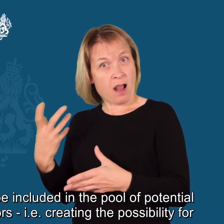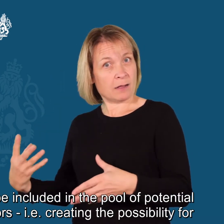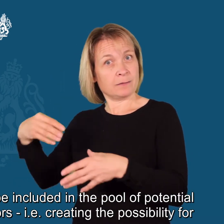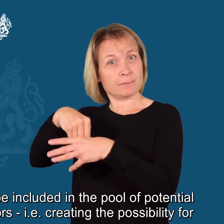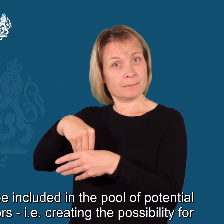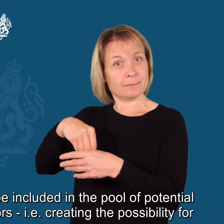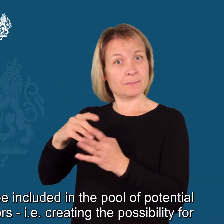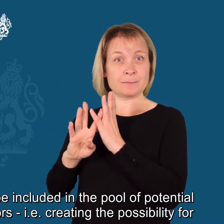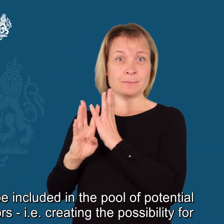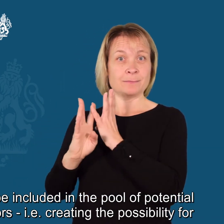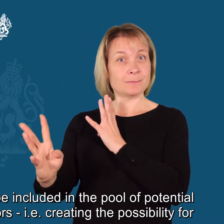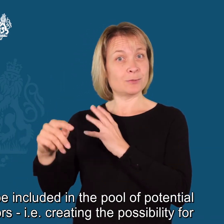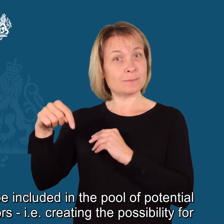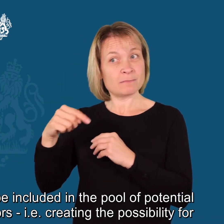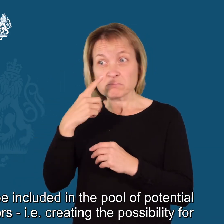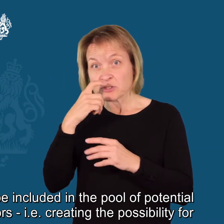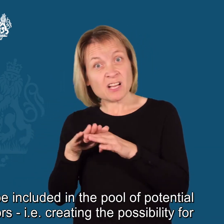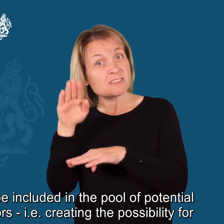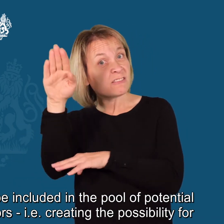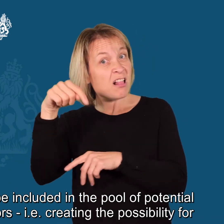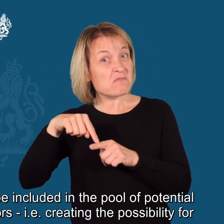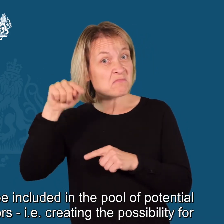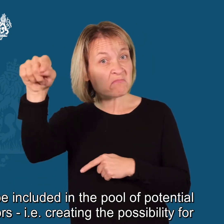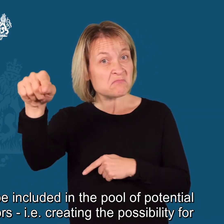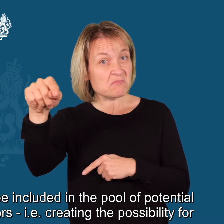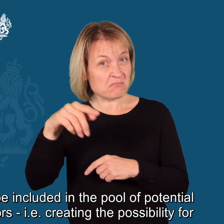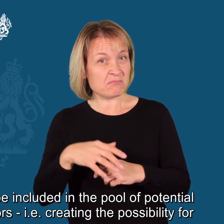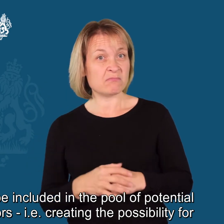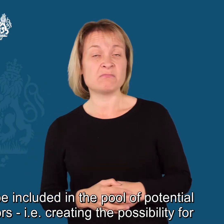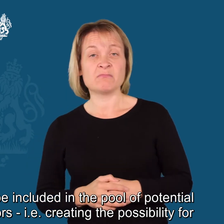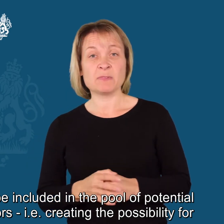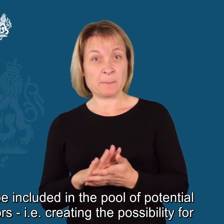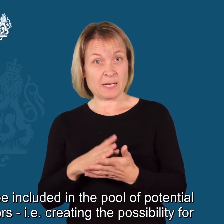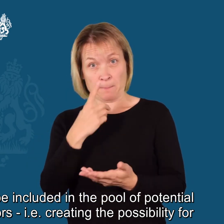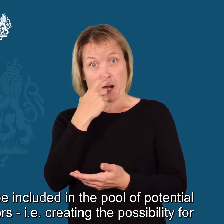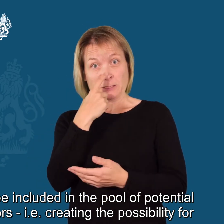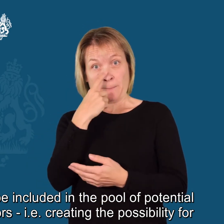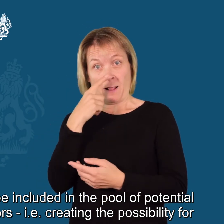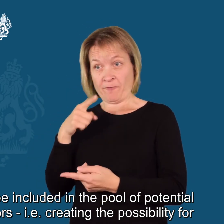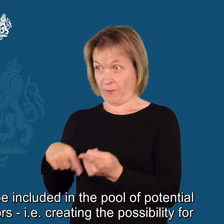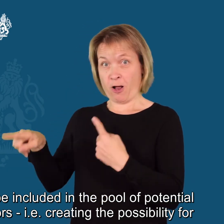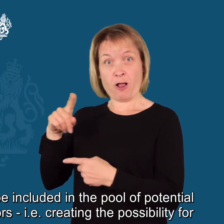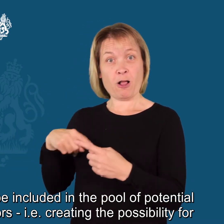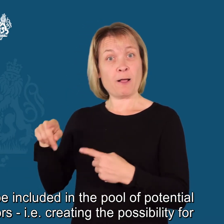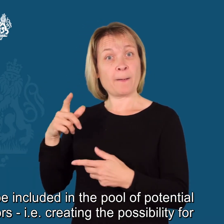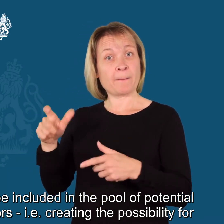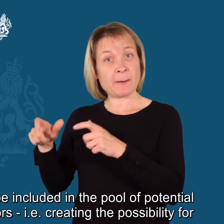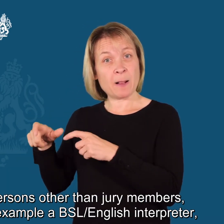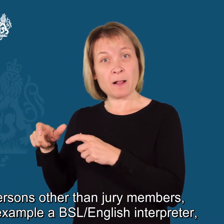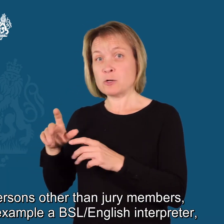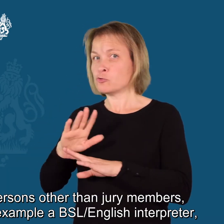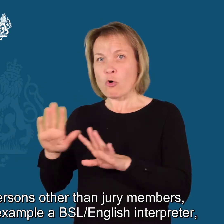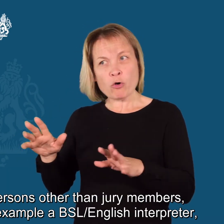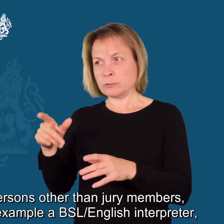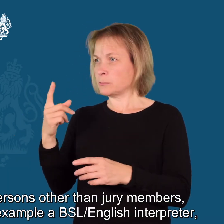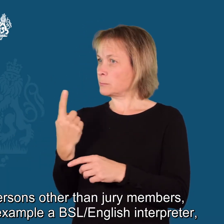to be included in the pool of potential jurors, i.e. creating the possibility for persons other than jury members,